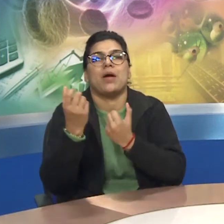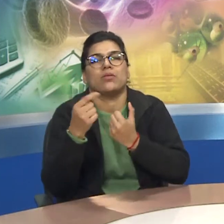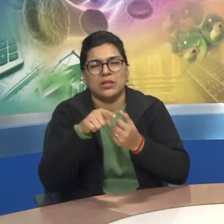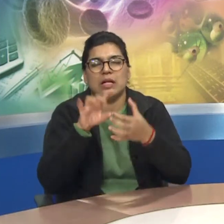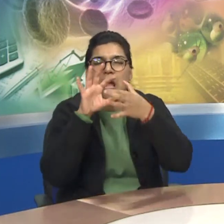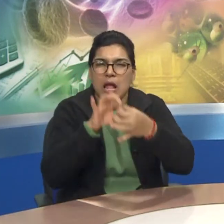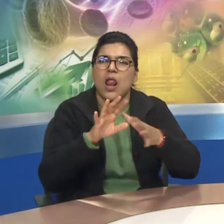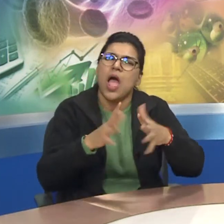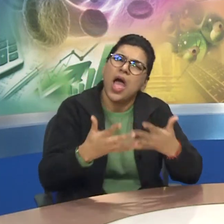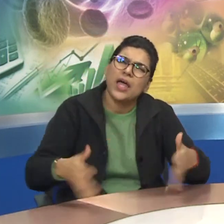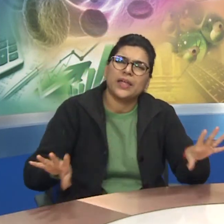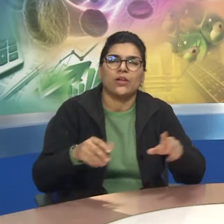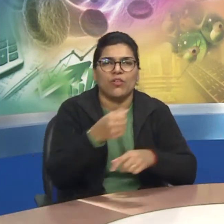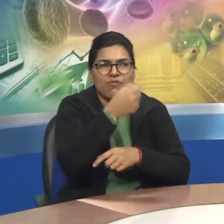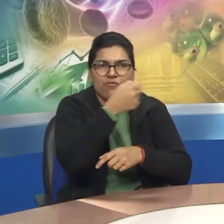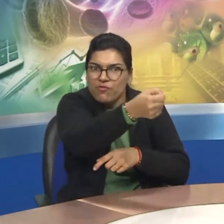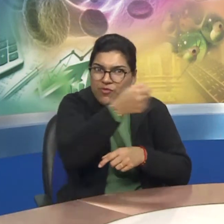So we should be